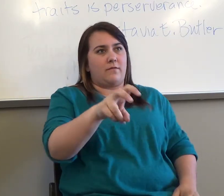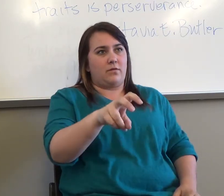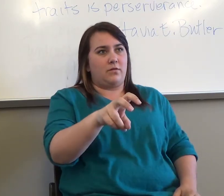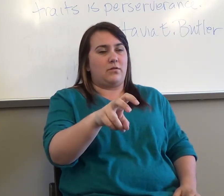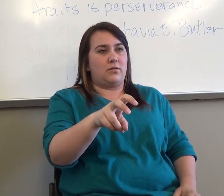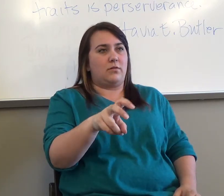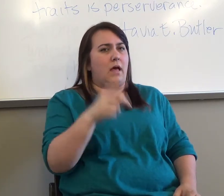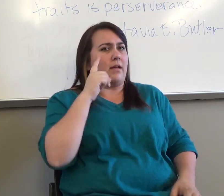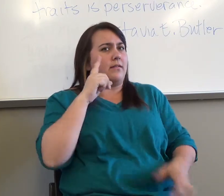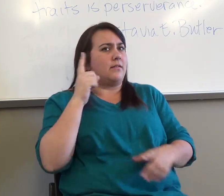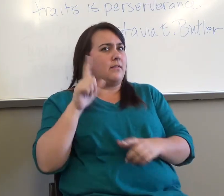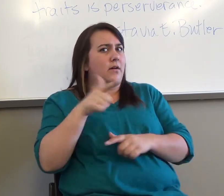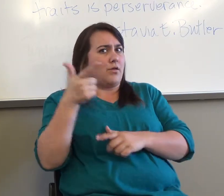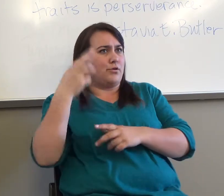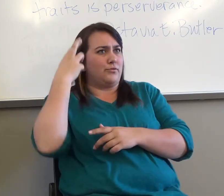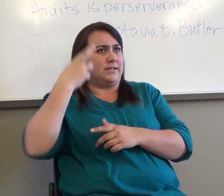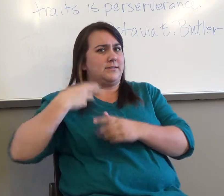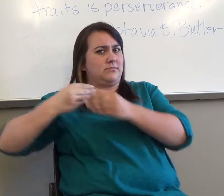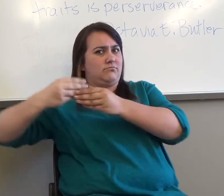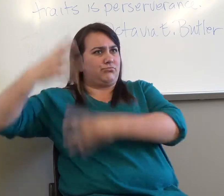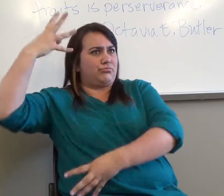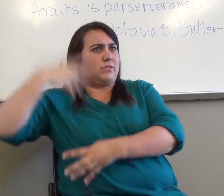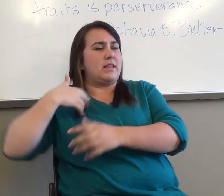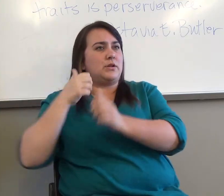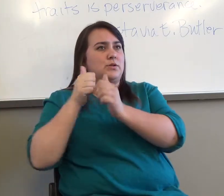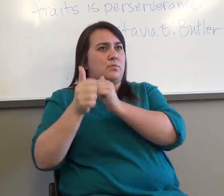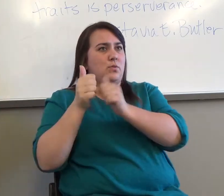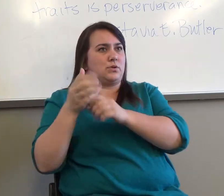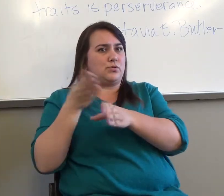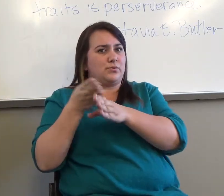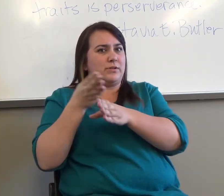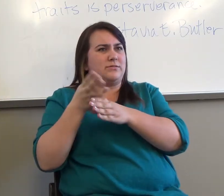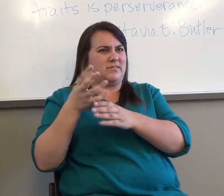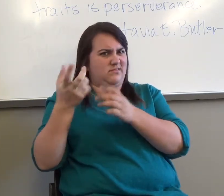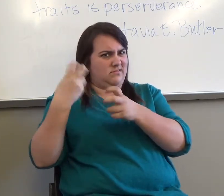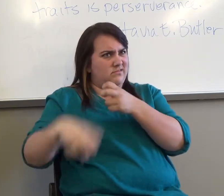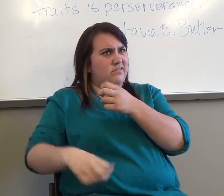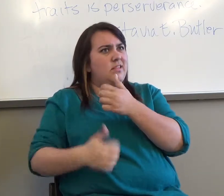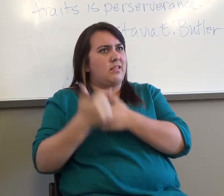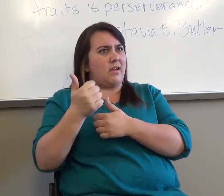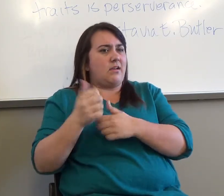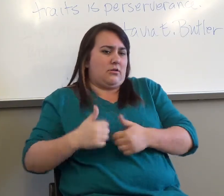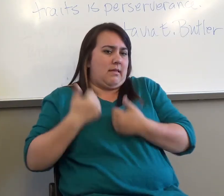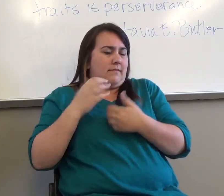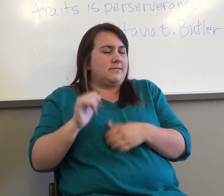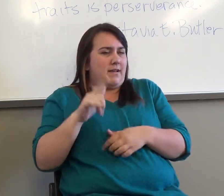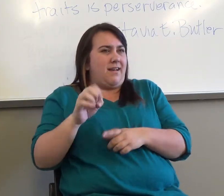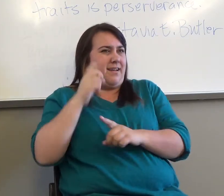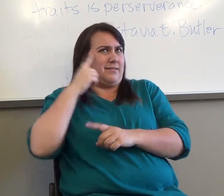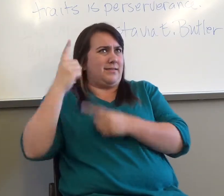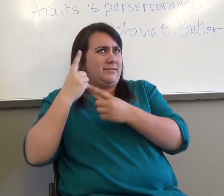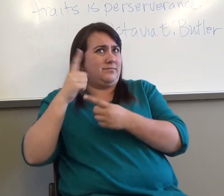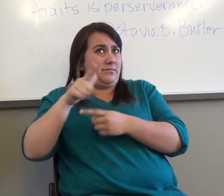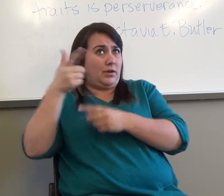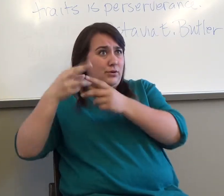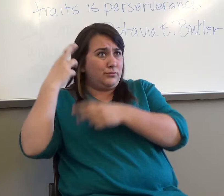of a lot of other reasons that a sports career is a difficult lifestyle. But this person is arguing that